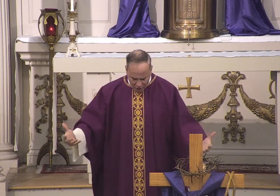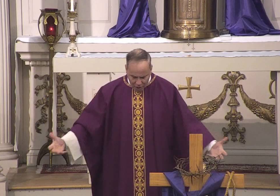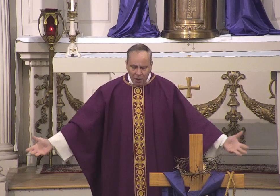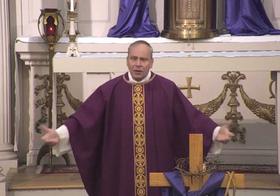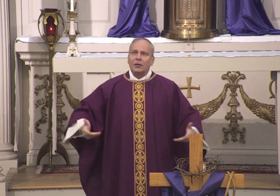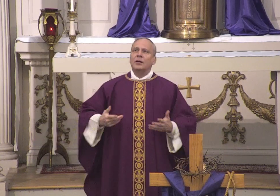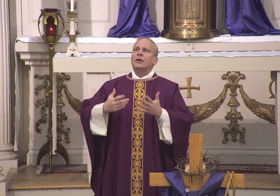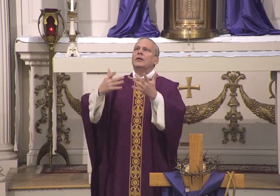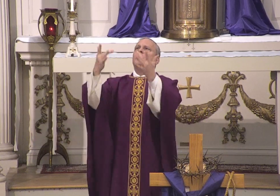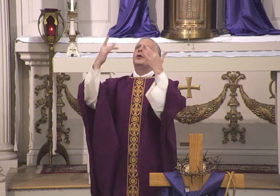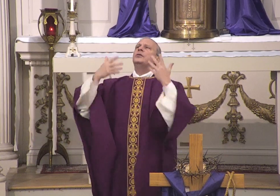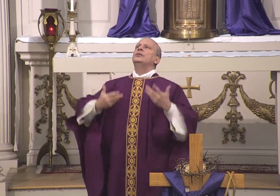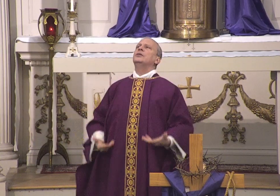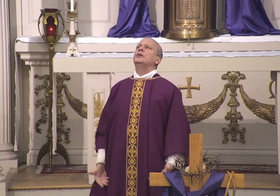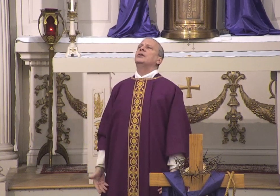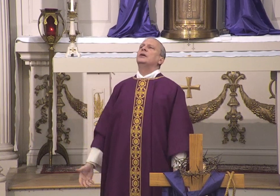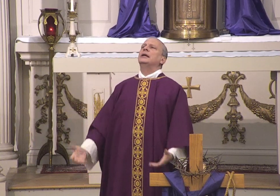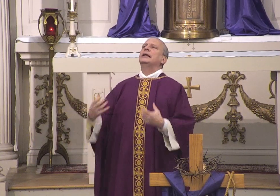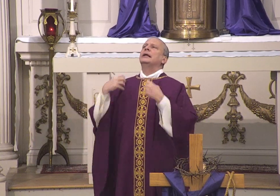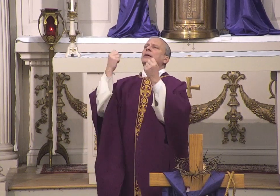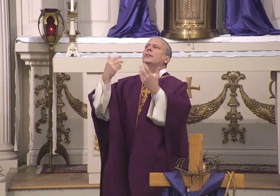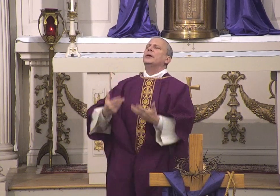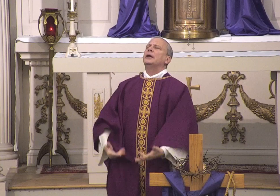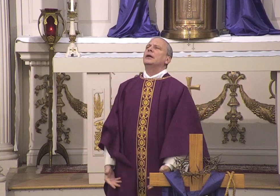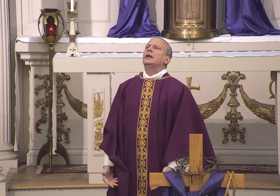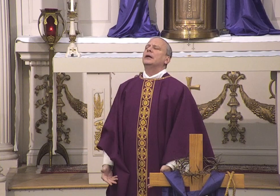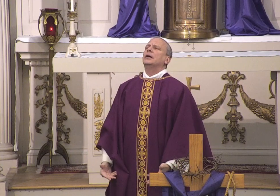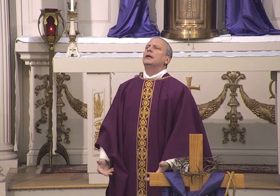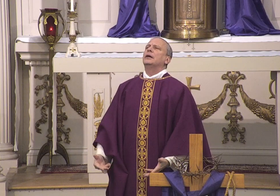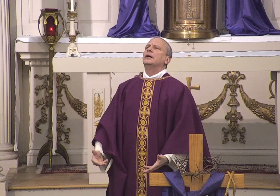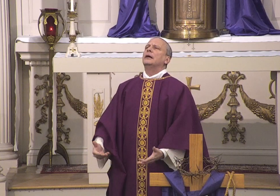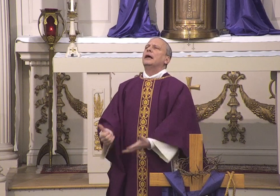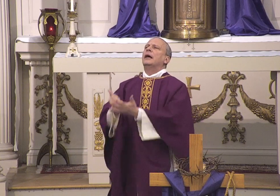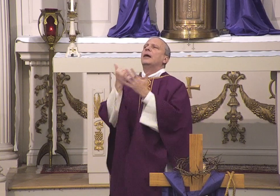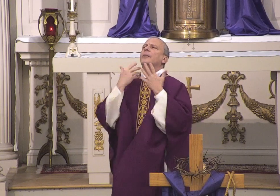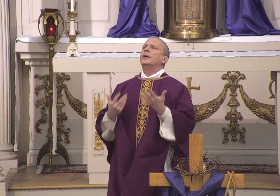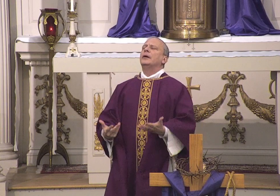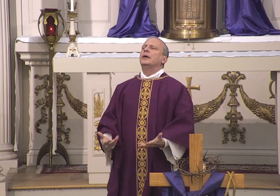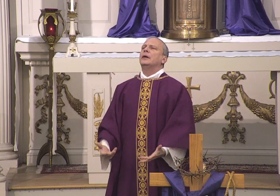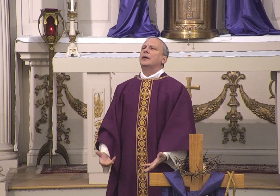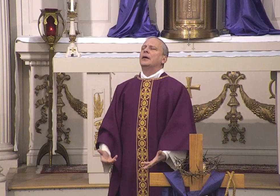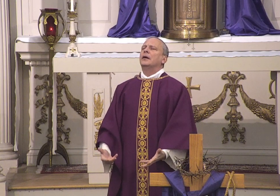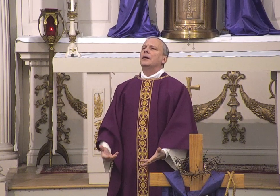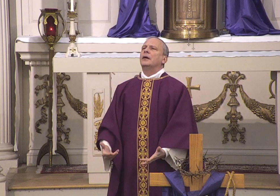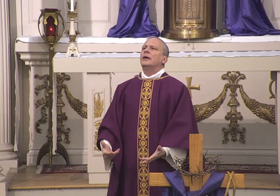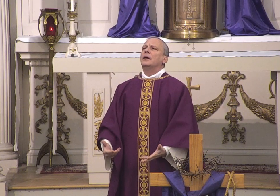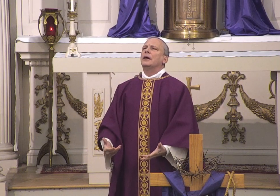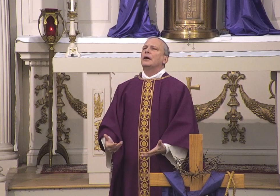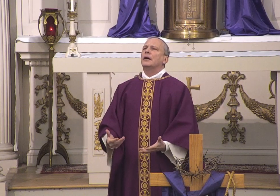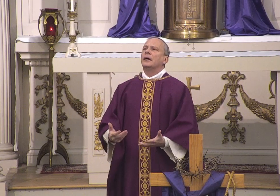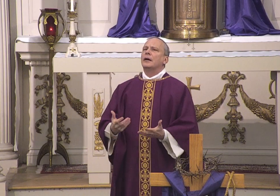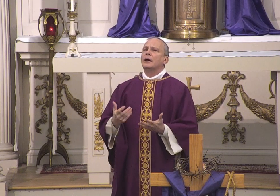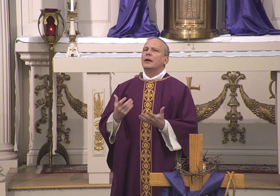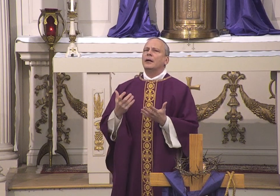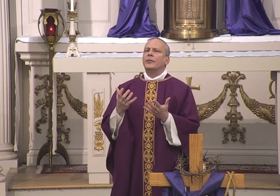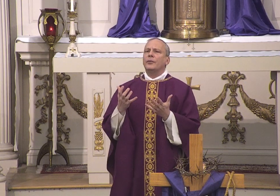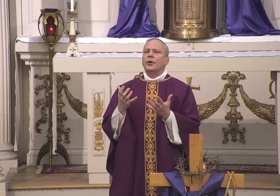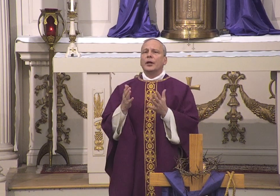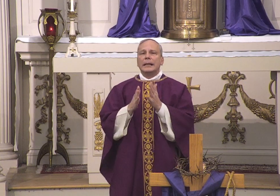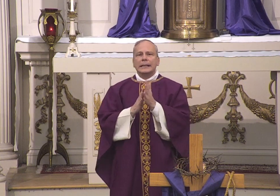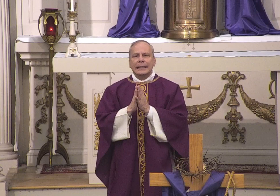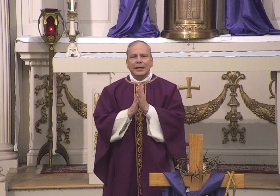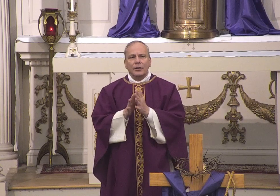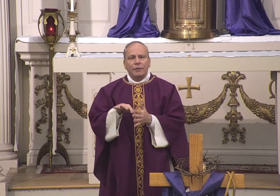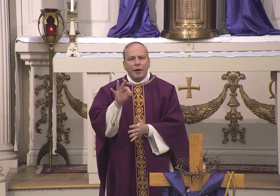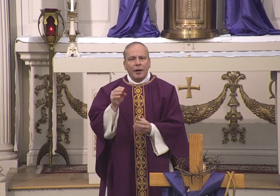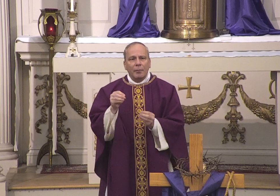we really are full of sin, the more we can beg the Lord for his mercy, ask for his help and his healing.